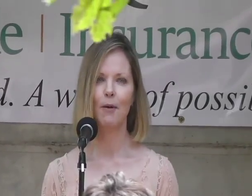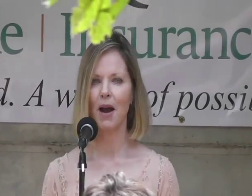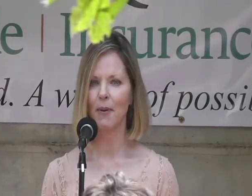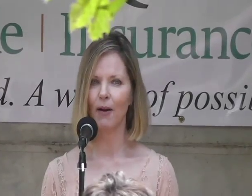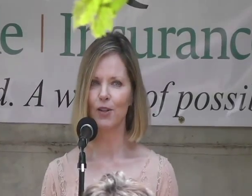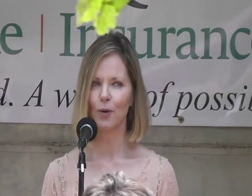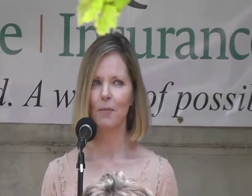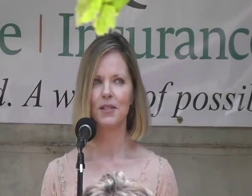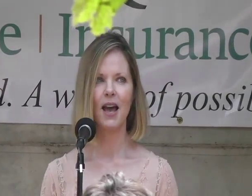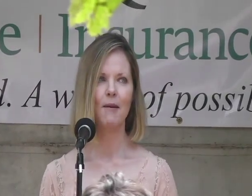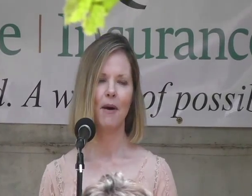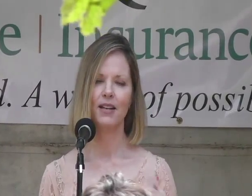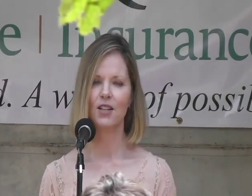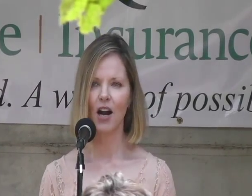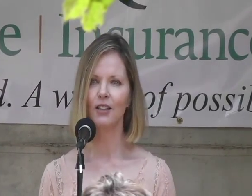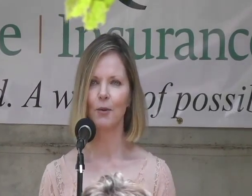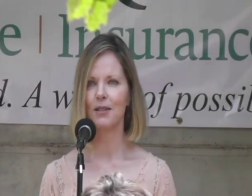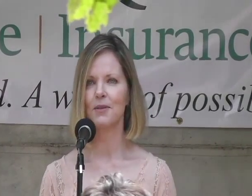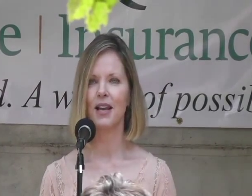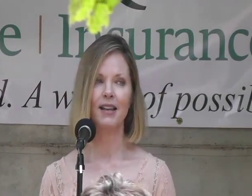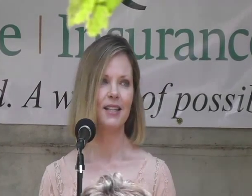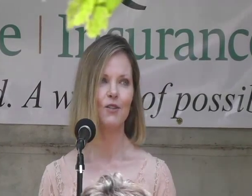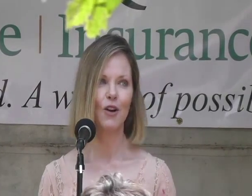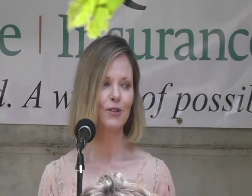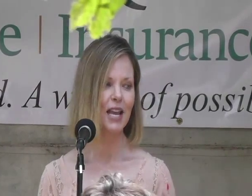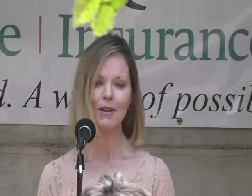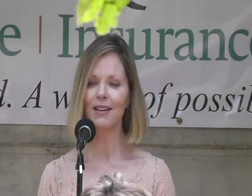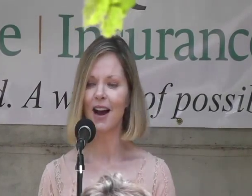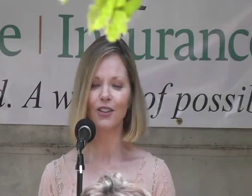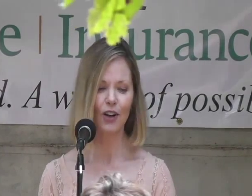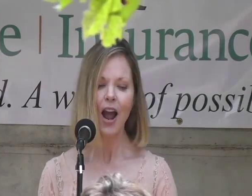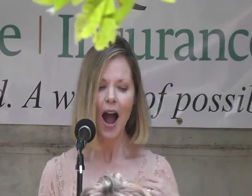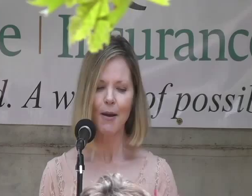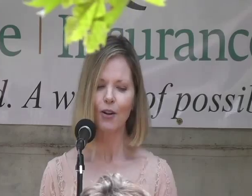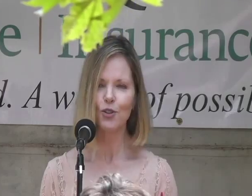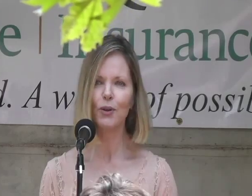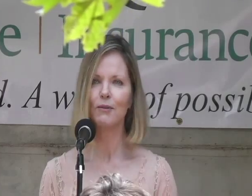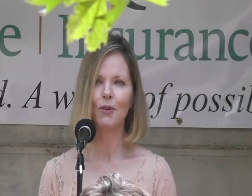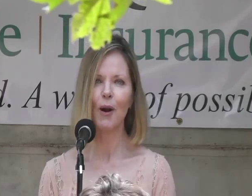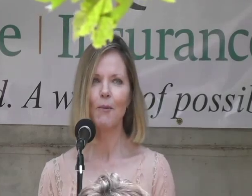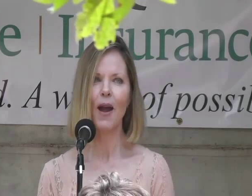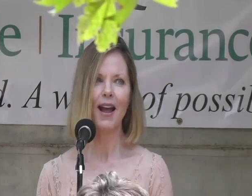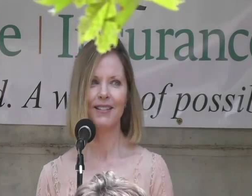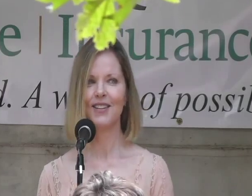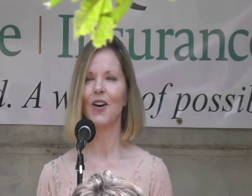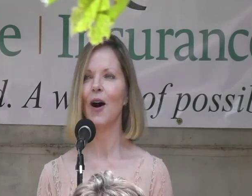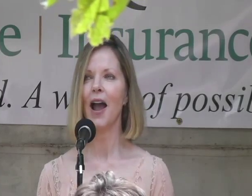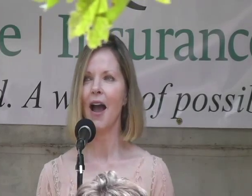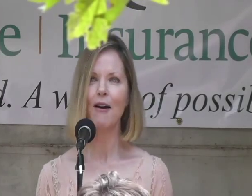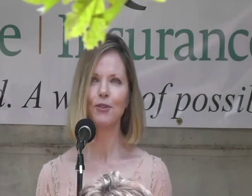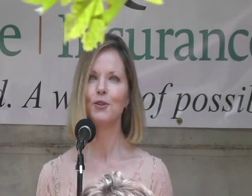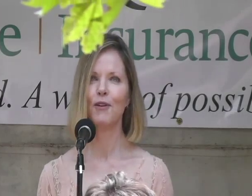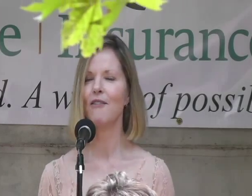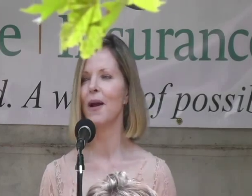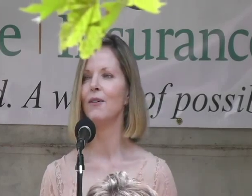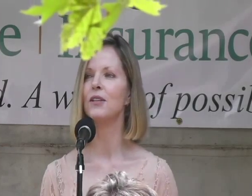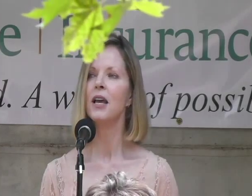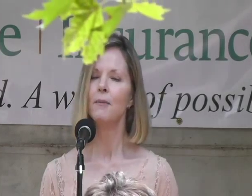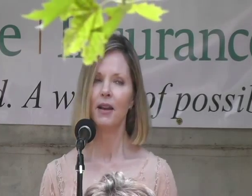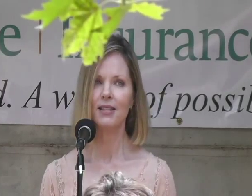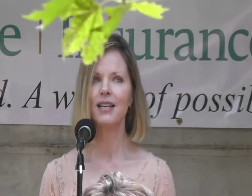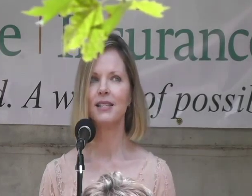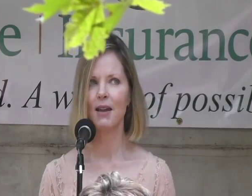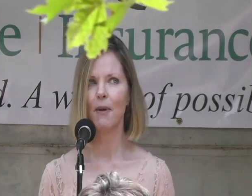it turns out my parents were upset. My doctor was upset. I said, "Take me to the doctor. I'll do it the right way. I have to lose 5